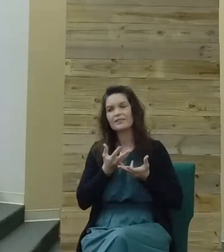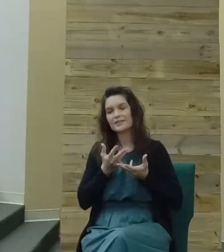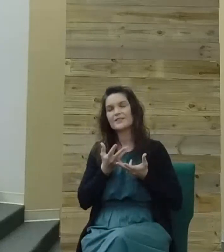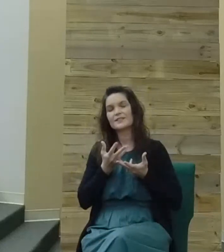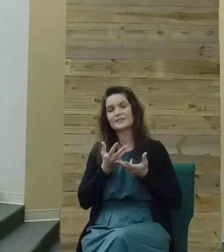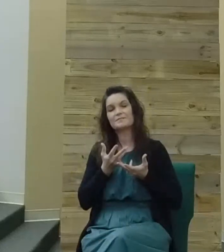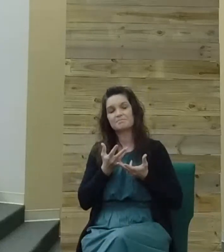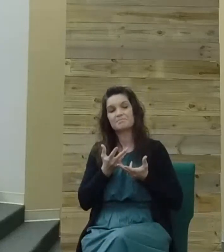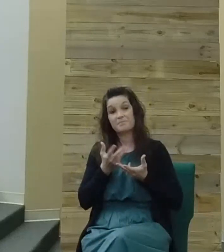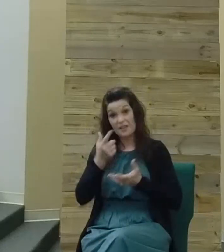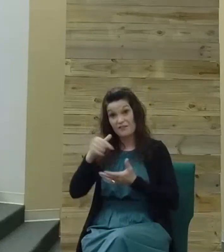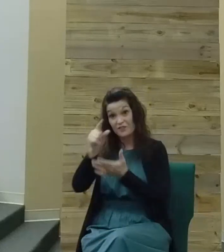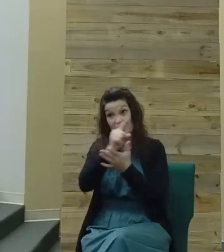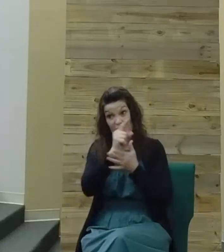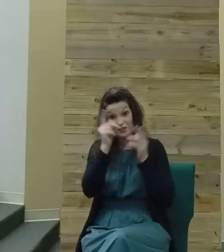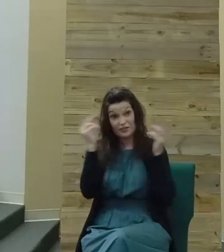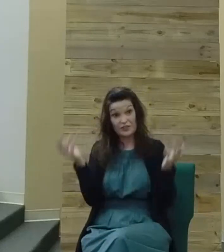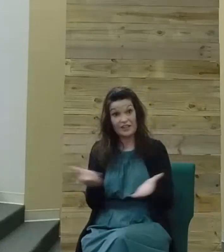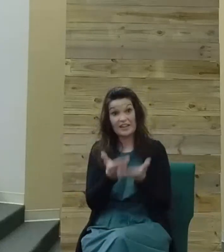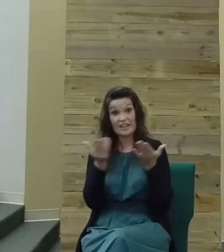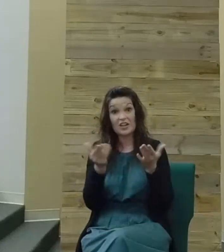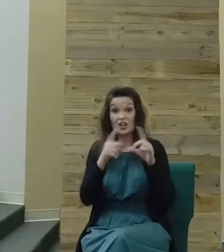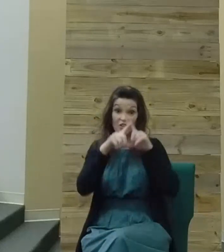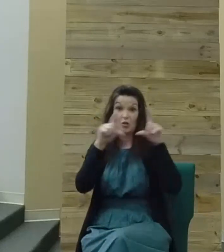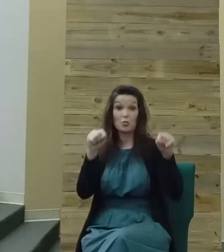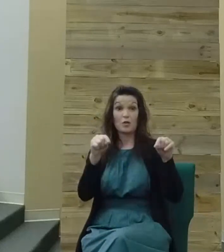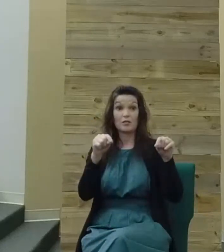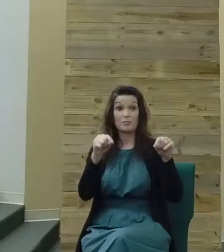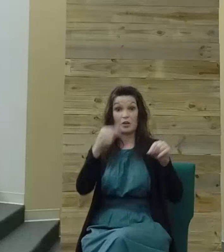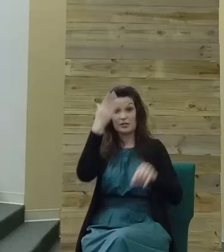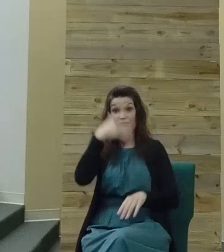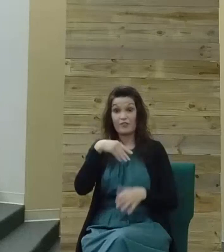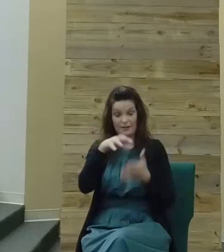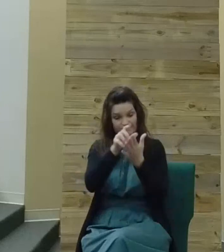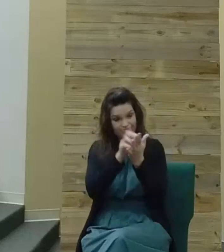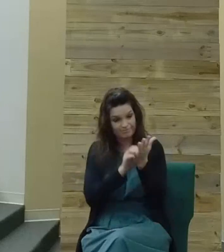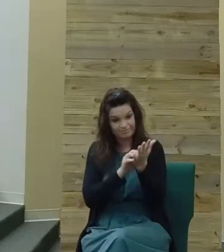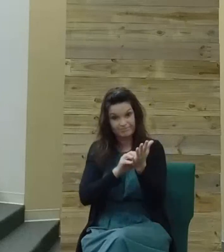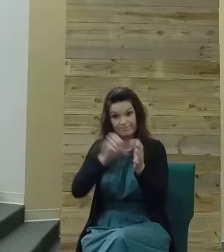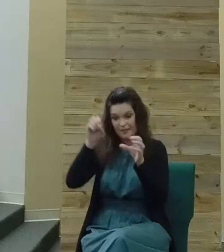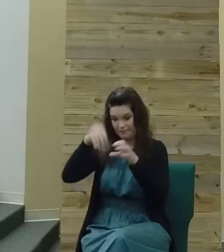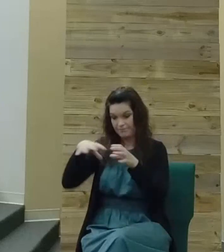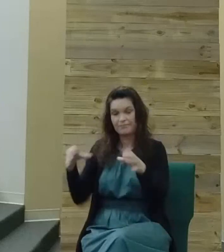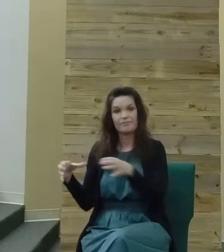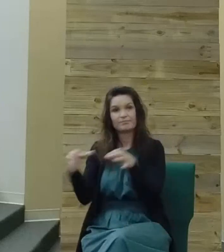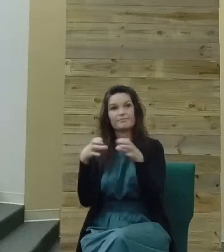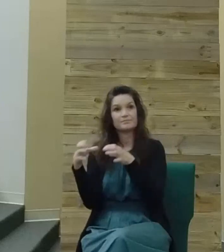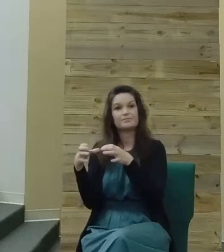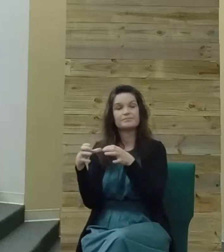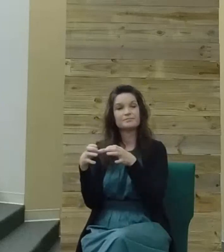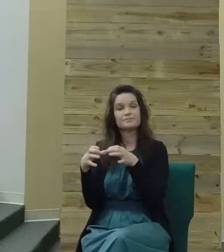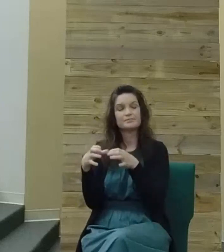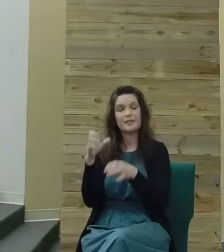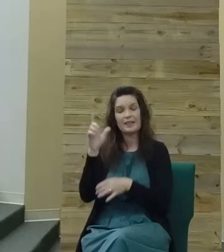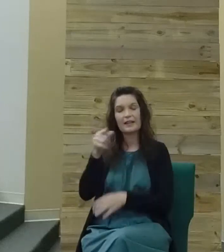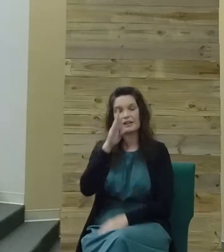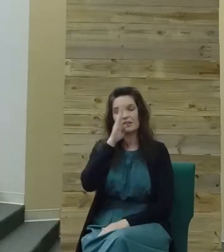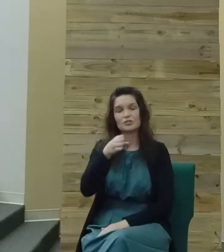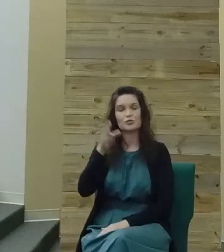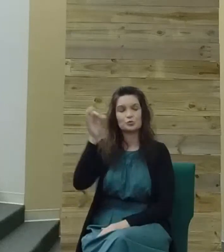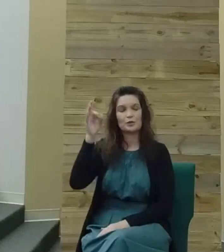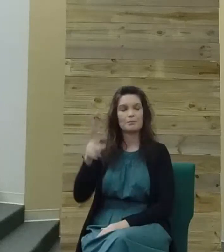that. For those of you here in person, the welcome card's on the seat in front of you. Fill that out, drop it in the offering plate. That'll